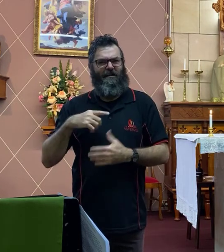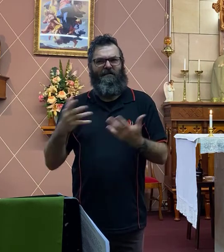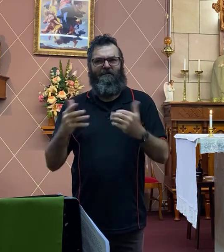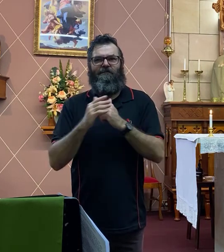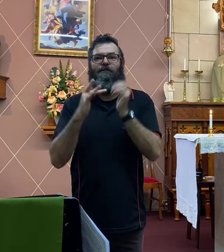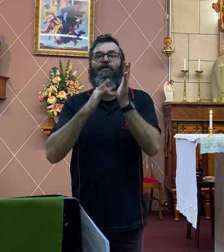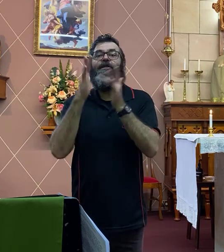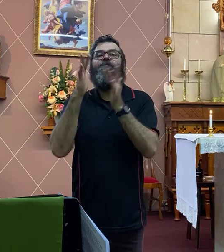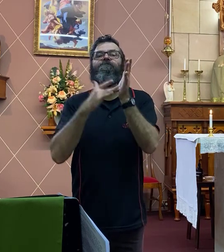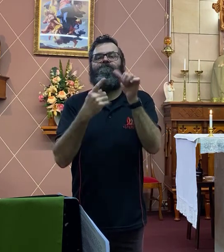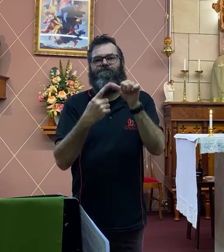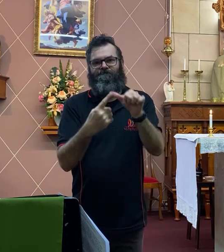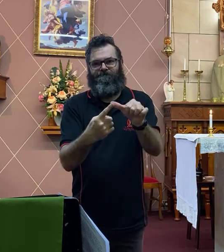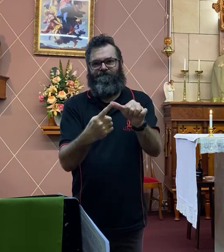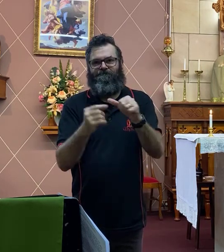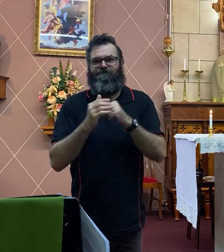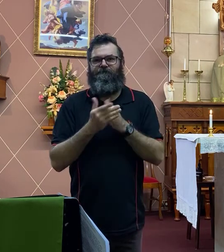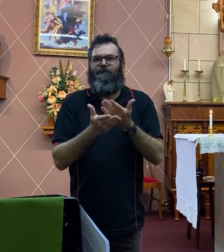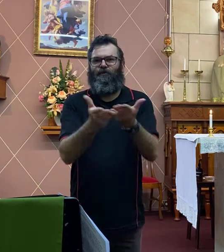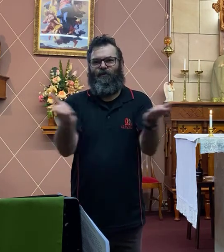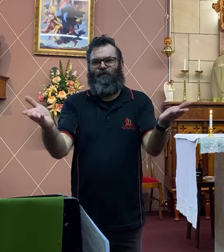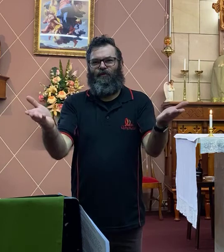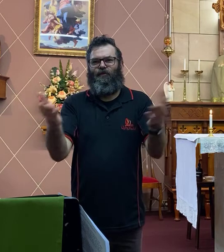"You are all hypocrites.